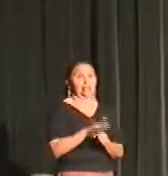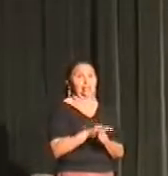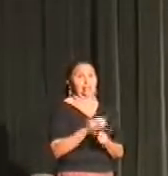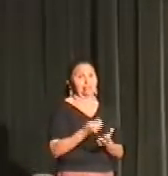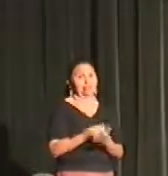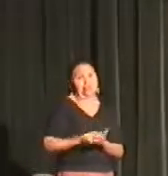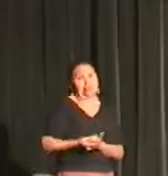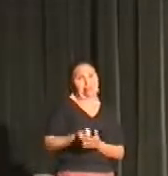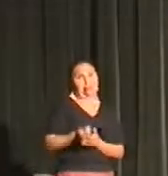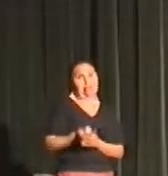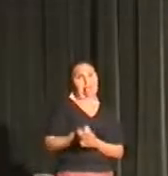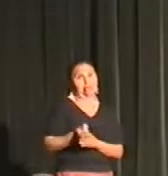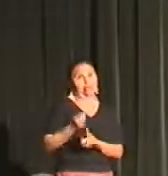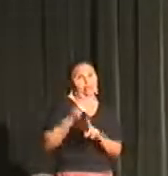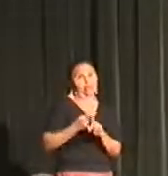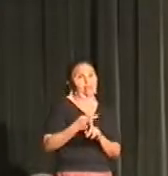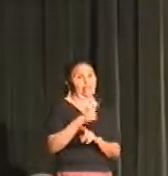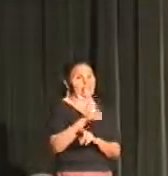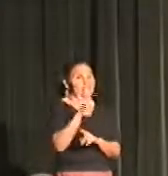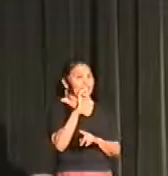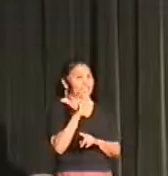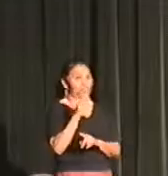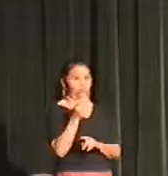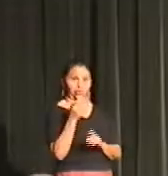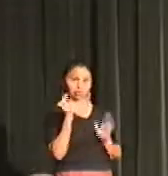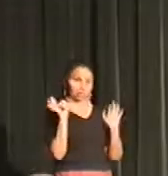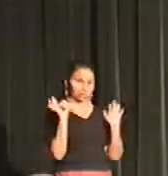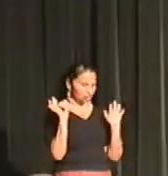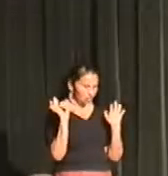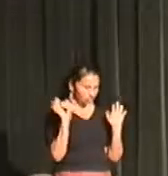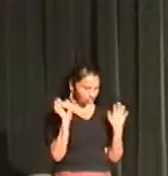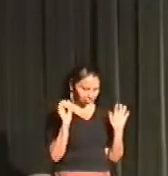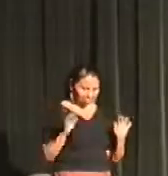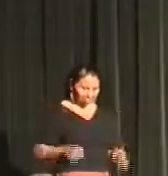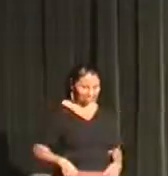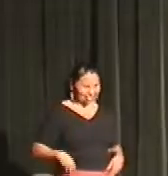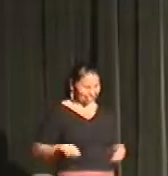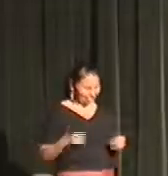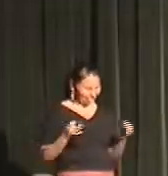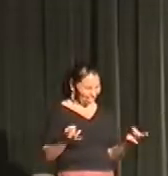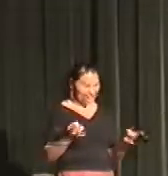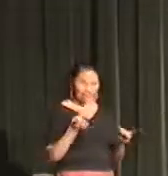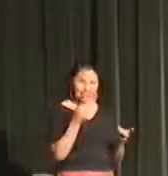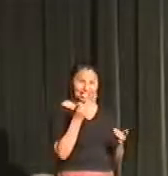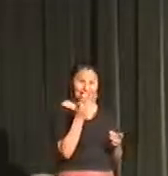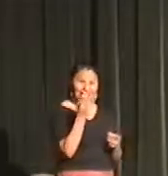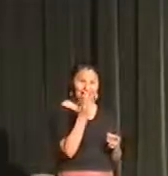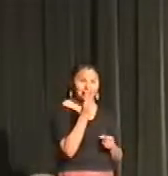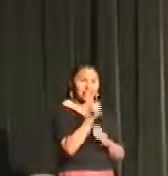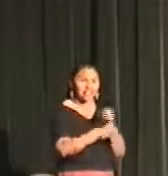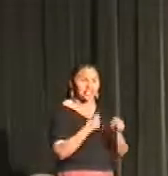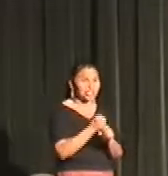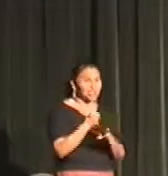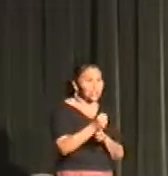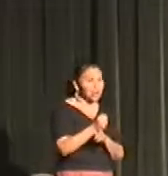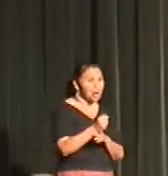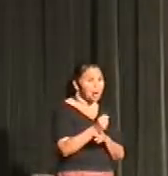my rent on December 1st. That's it. You know, I don't have any other money. I'm 11 years sober. You know, aren't I supposed to be able to take a newcomer